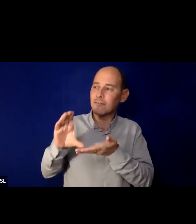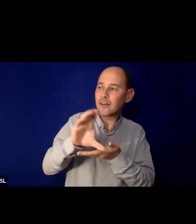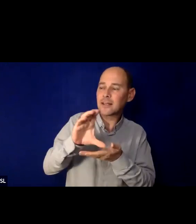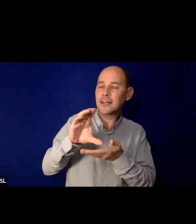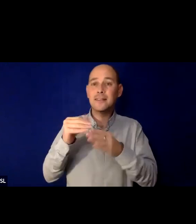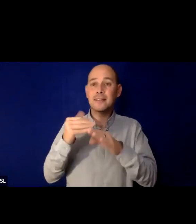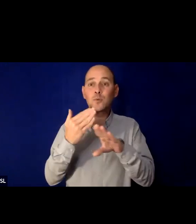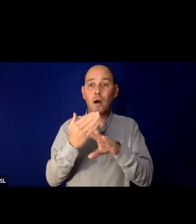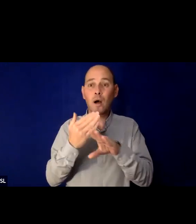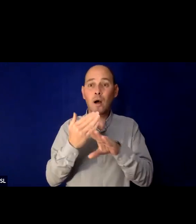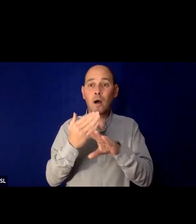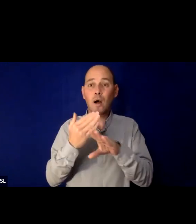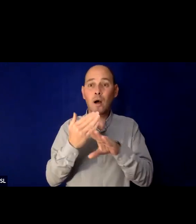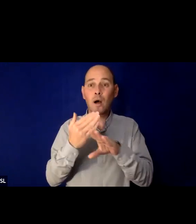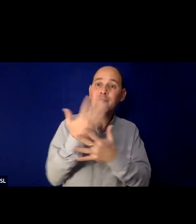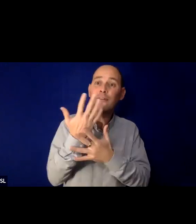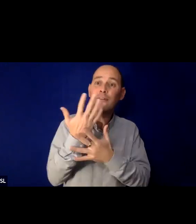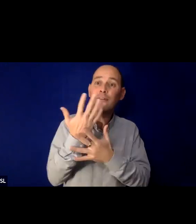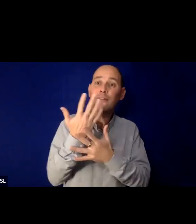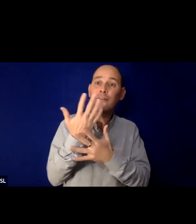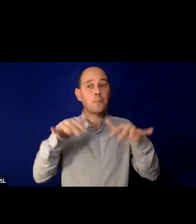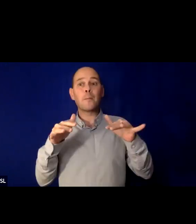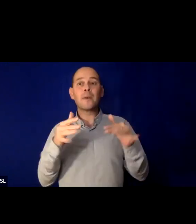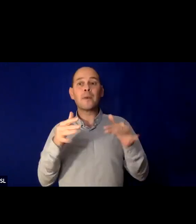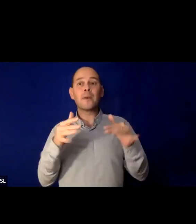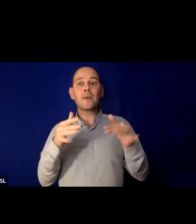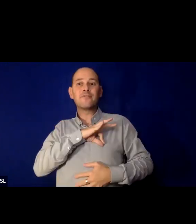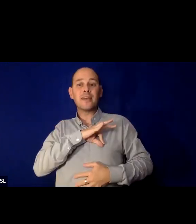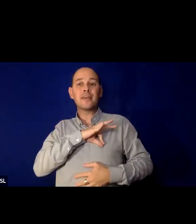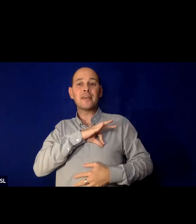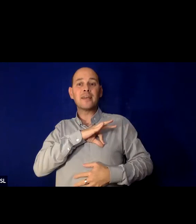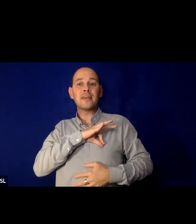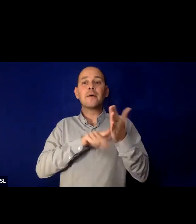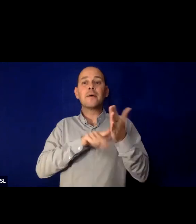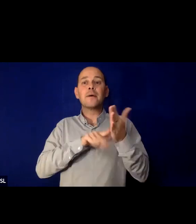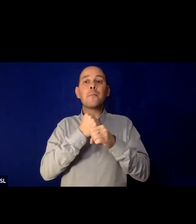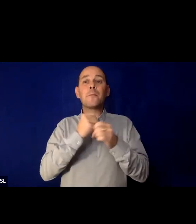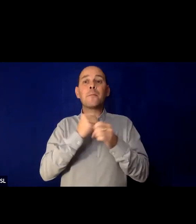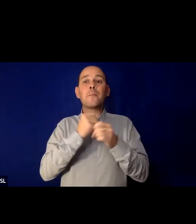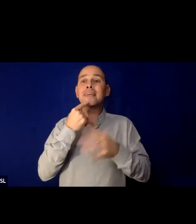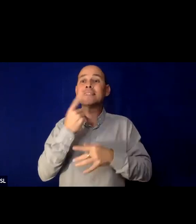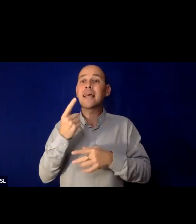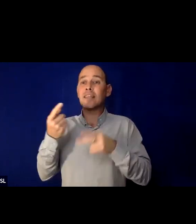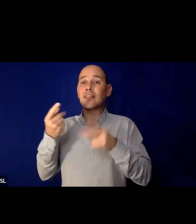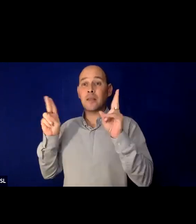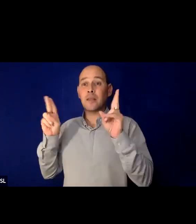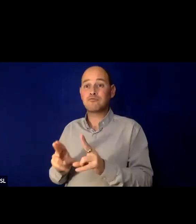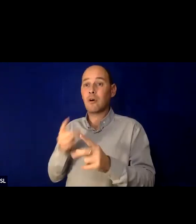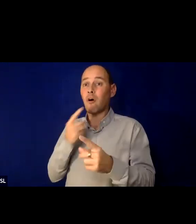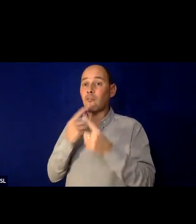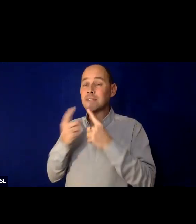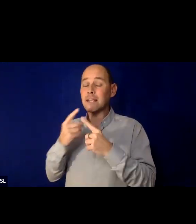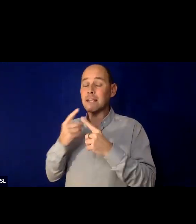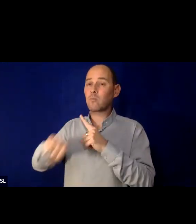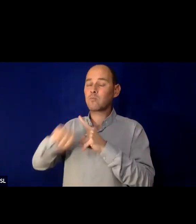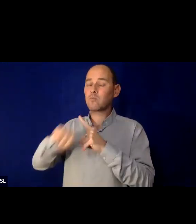developed a public good which will be available in this space. And I think, as Maggie said, the lack of data was very much a stark data point in